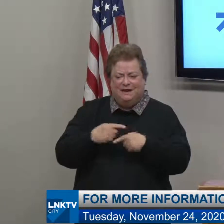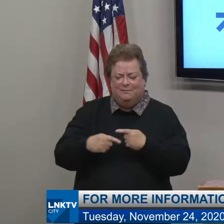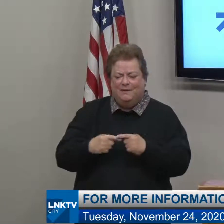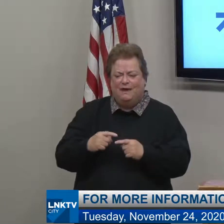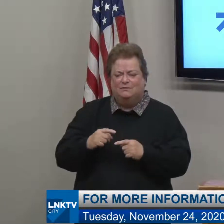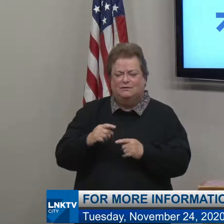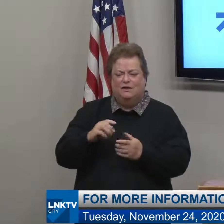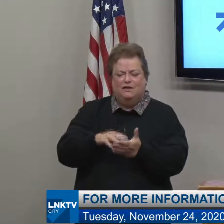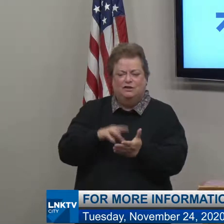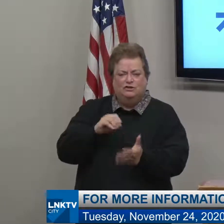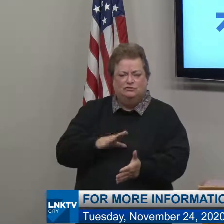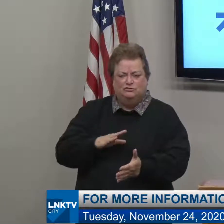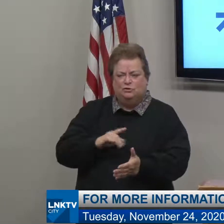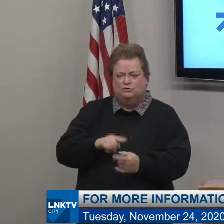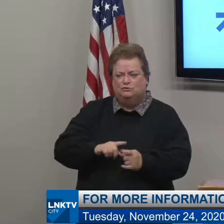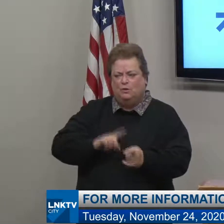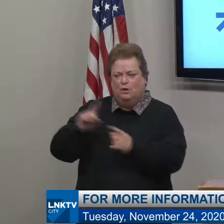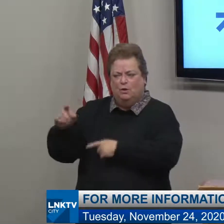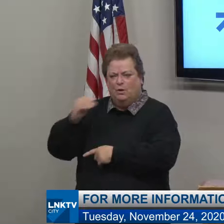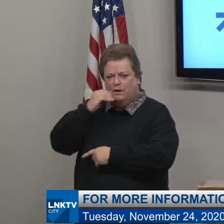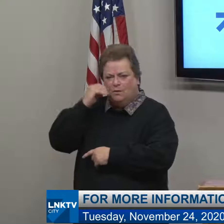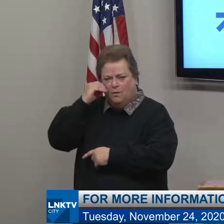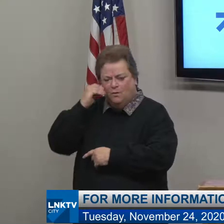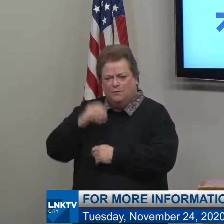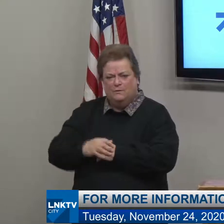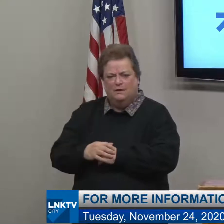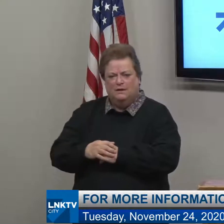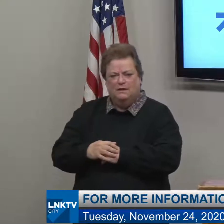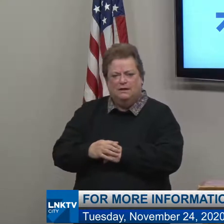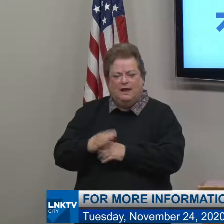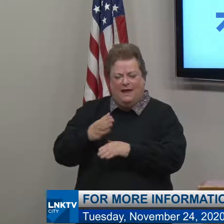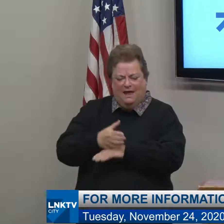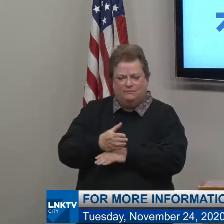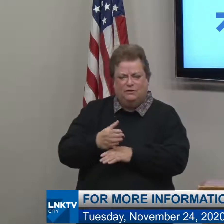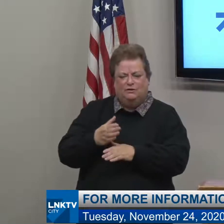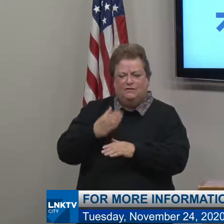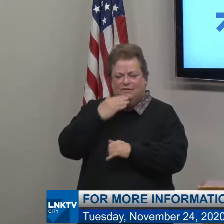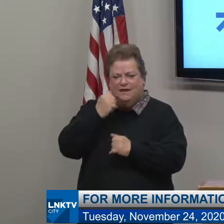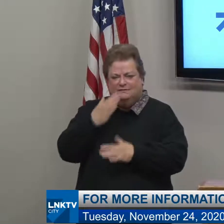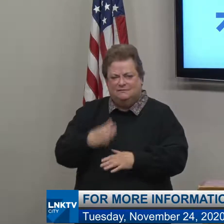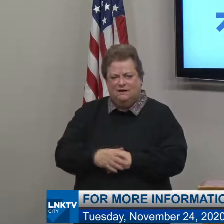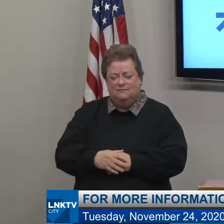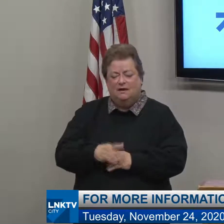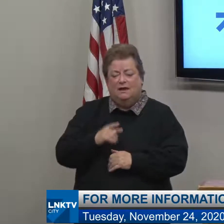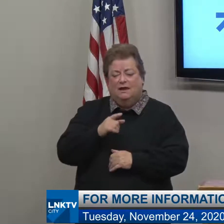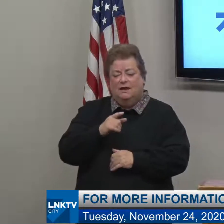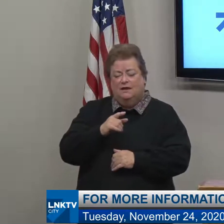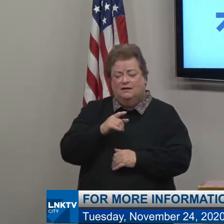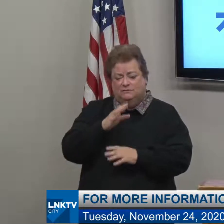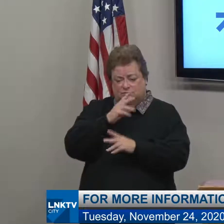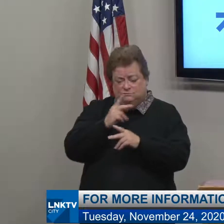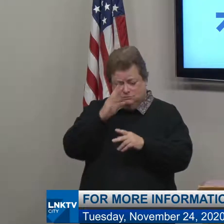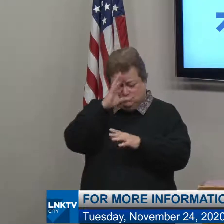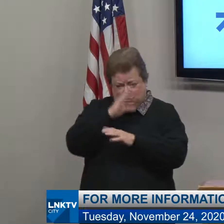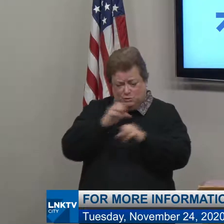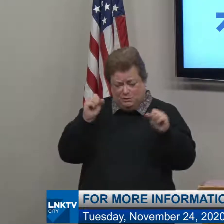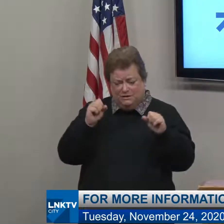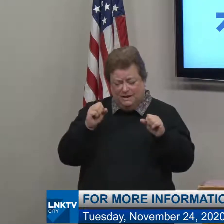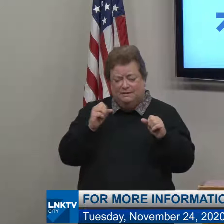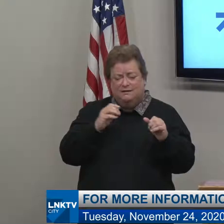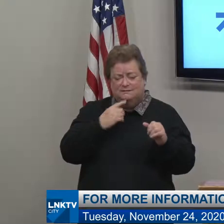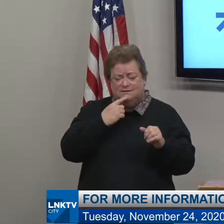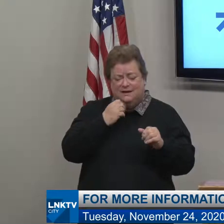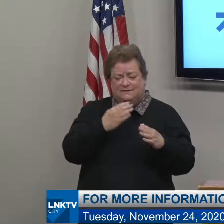Thanksgiving. The superintendent has said that he plans to keep schools open unless directed to do otherwise by the